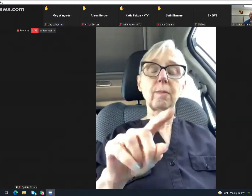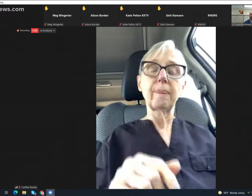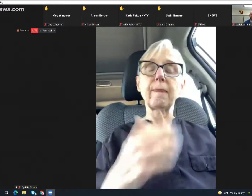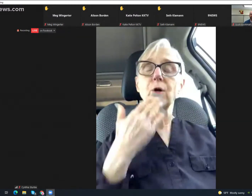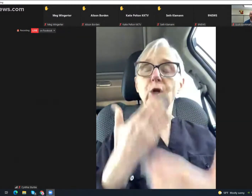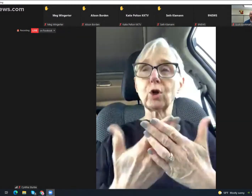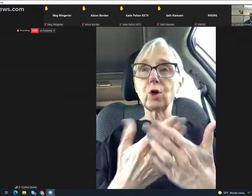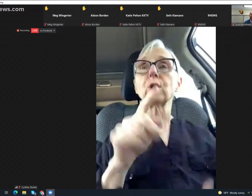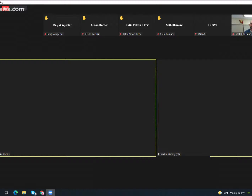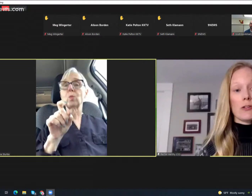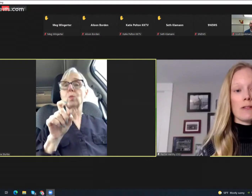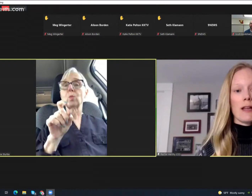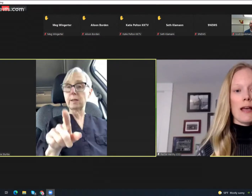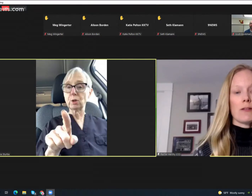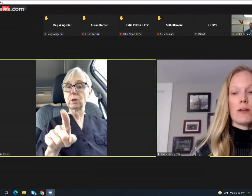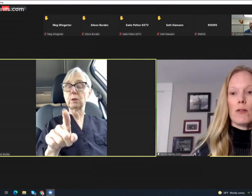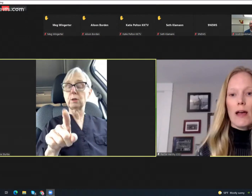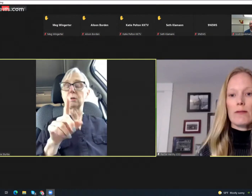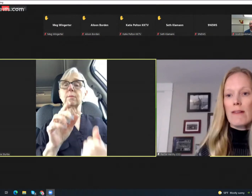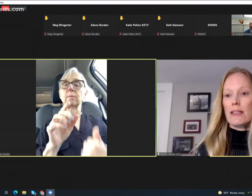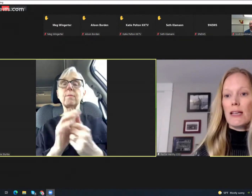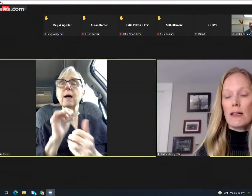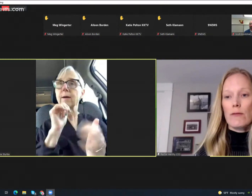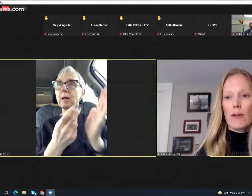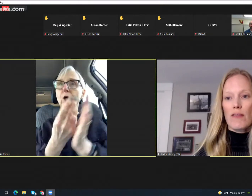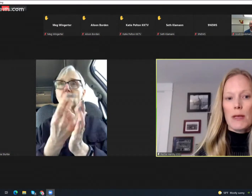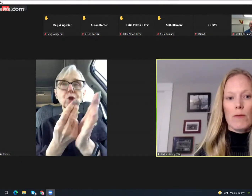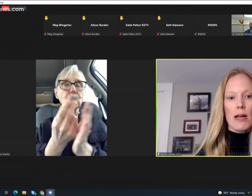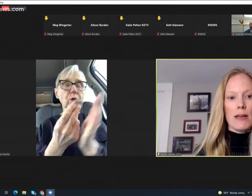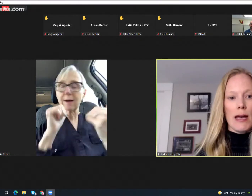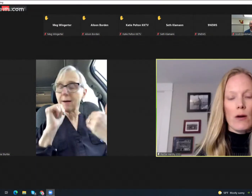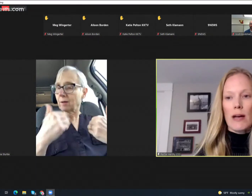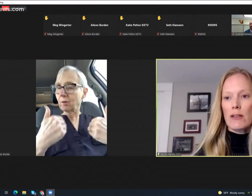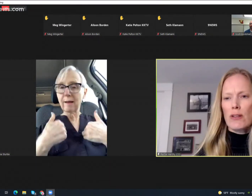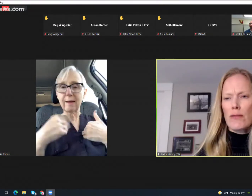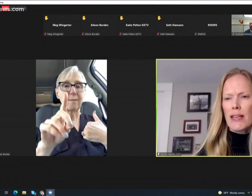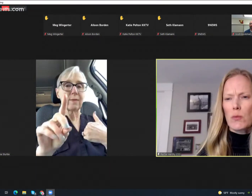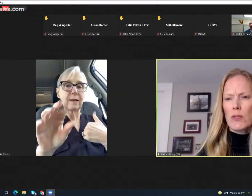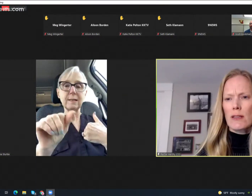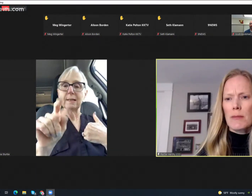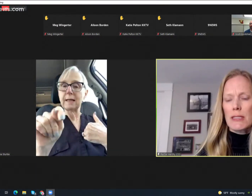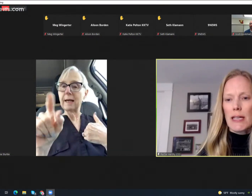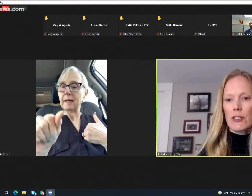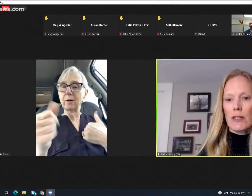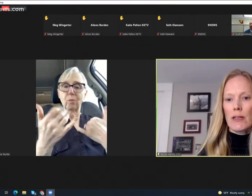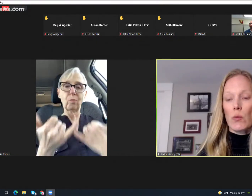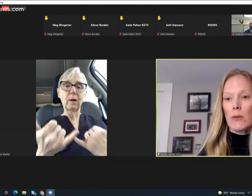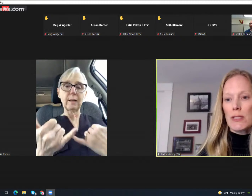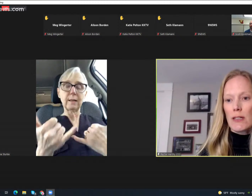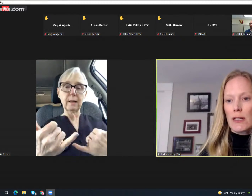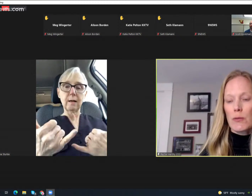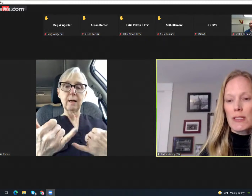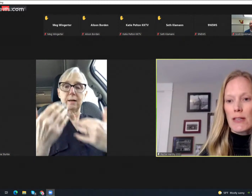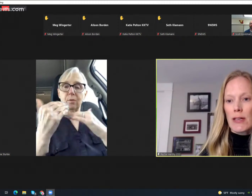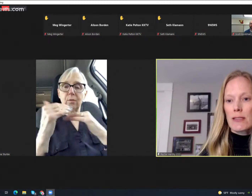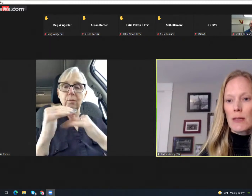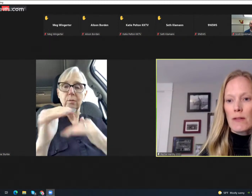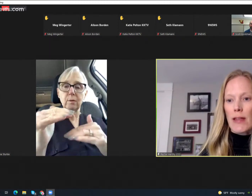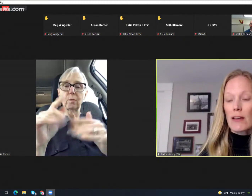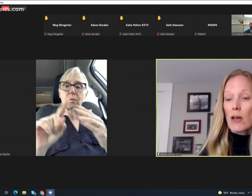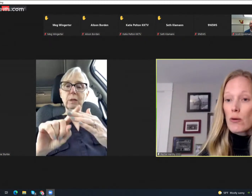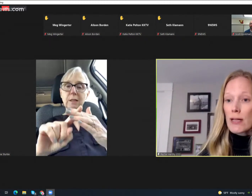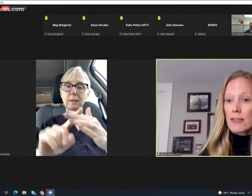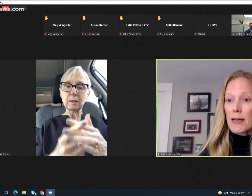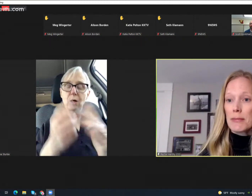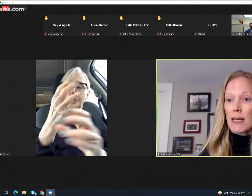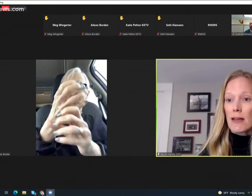question. I am not certain. I don't know. I don't have that data in front of me right now. I don't know if that was a limitation and when we started receiving some